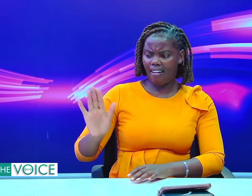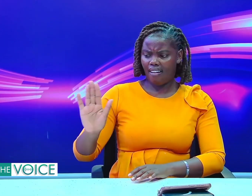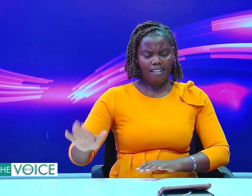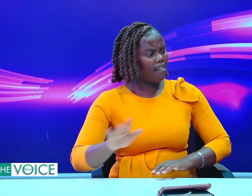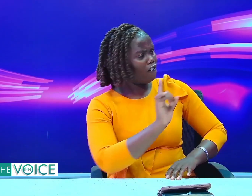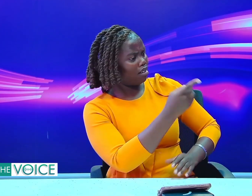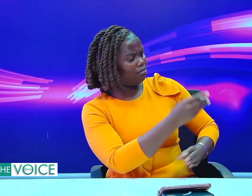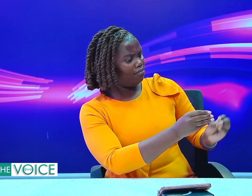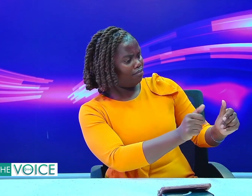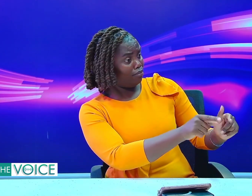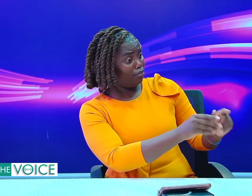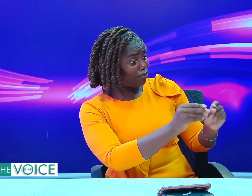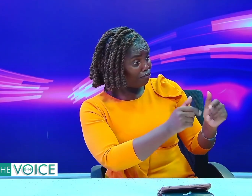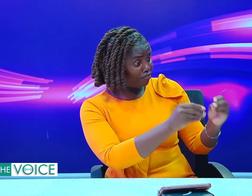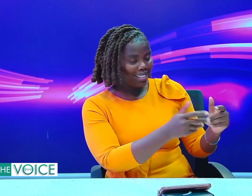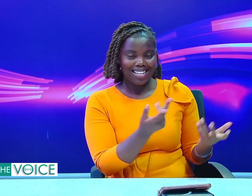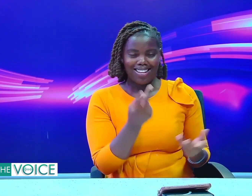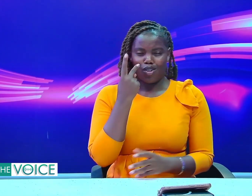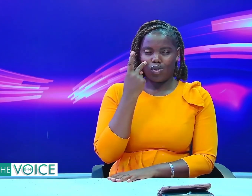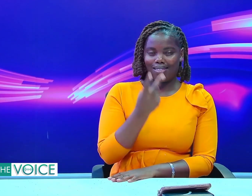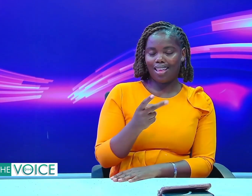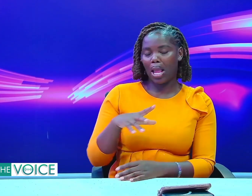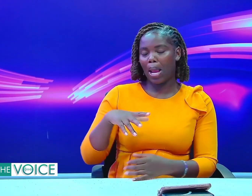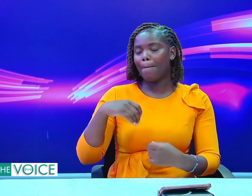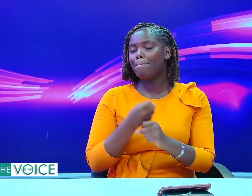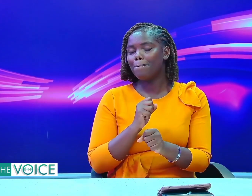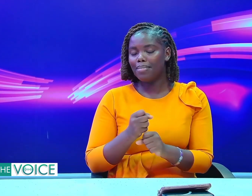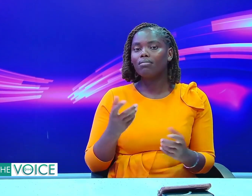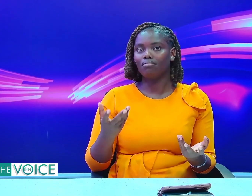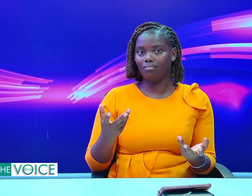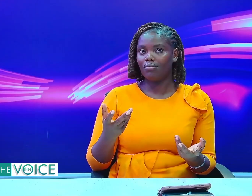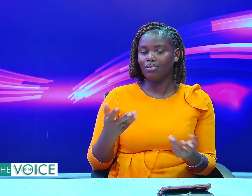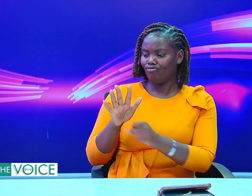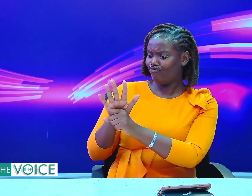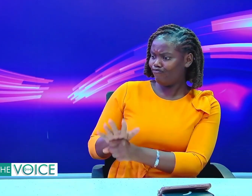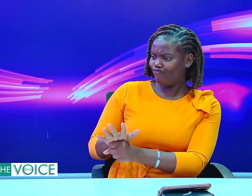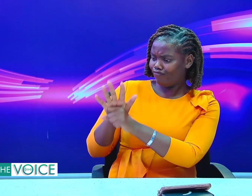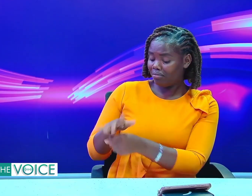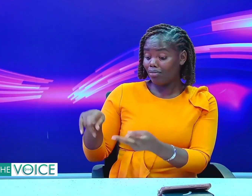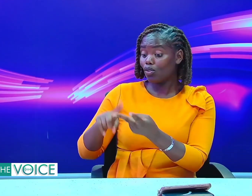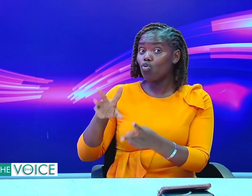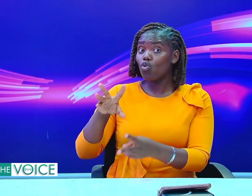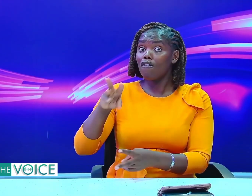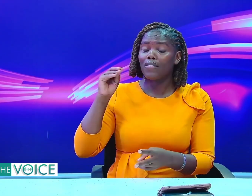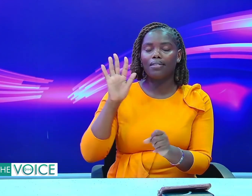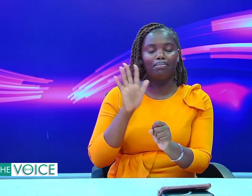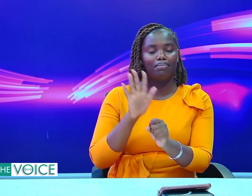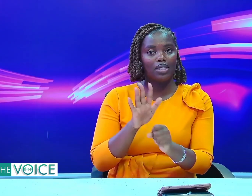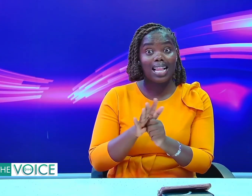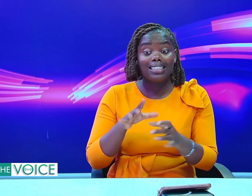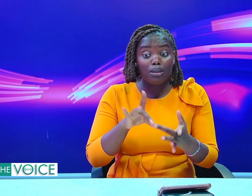they're saying that there's no benefit of taking you to school, because when you're done, there's no benefit you'll be able to, bring back to the society. So they